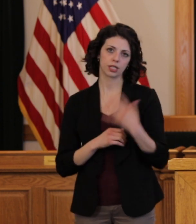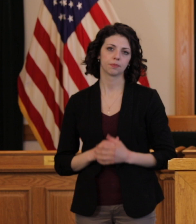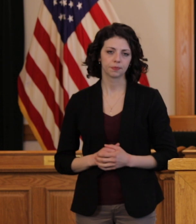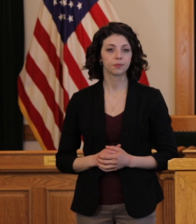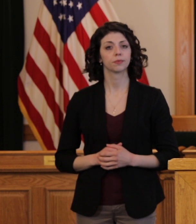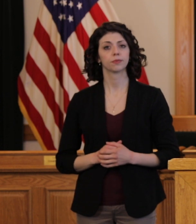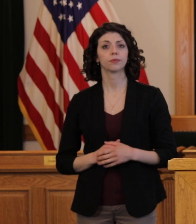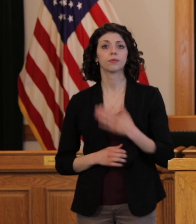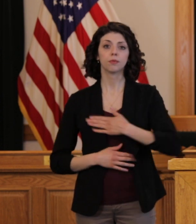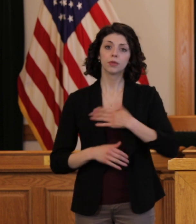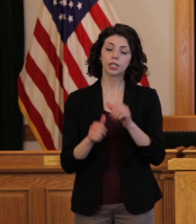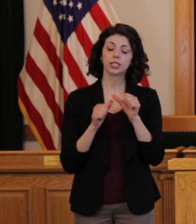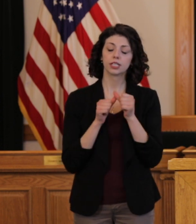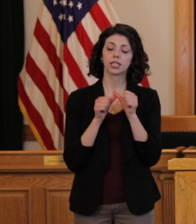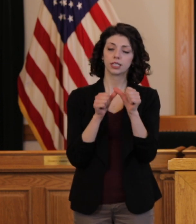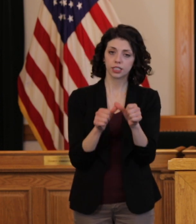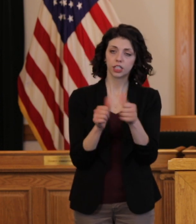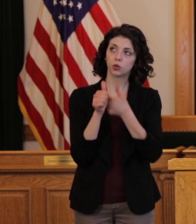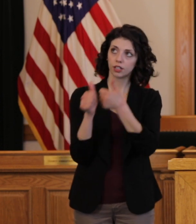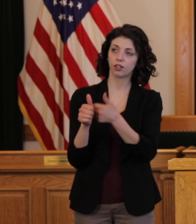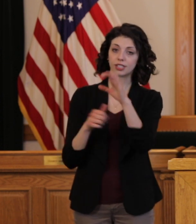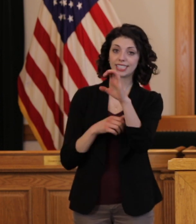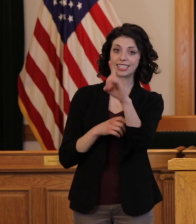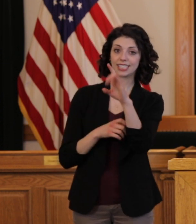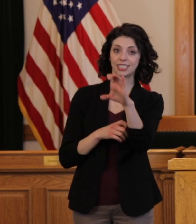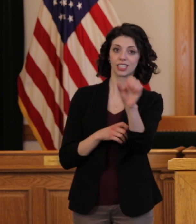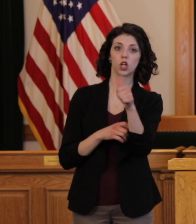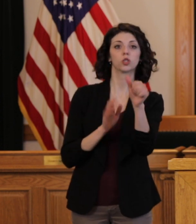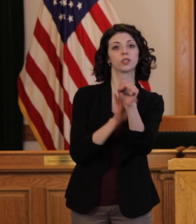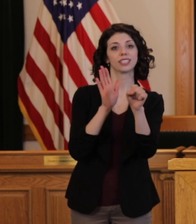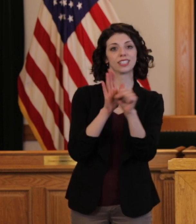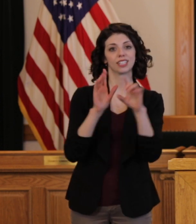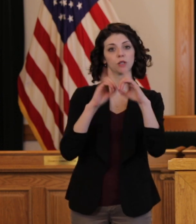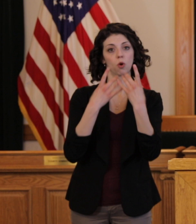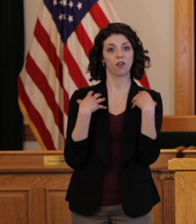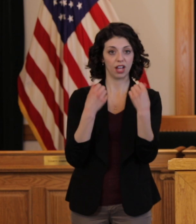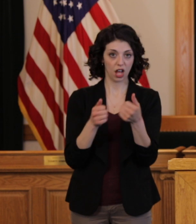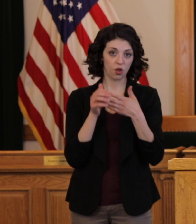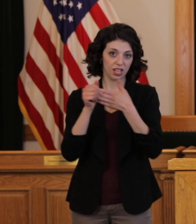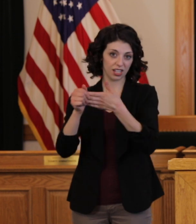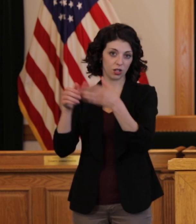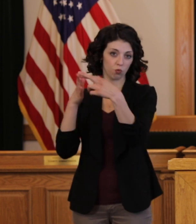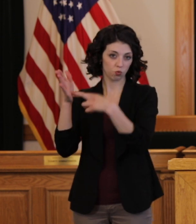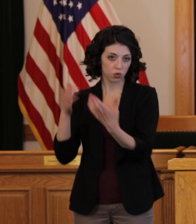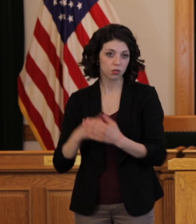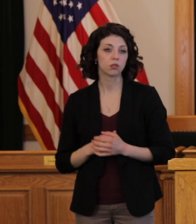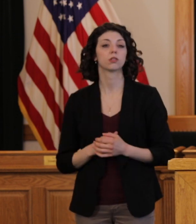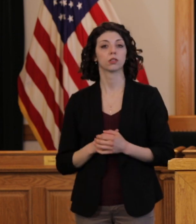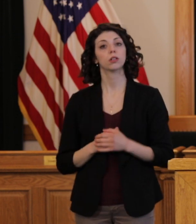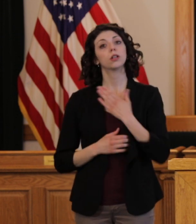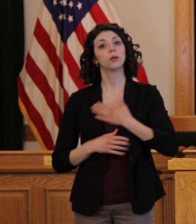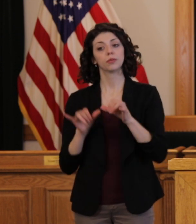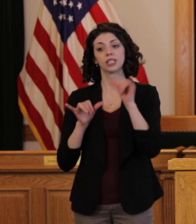people to continue to follow these CDC and New York State Department of Health guidelines. Try to keep at least 6 feet of distance between you